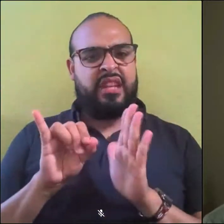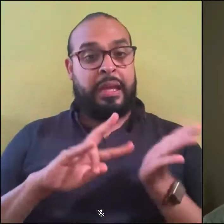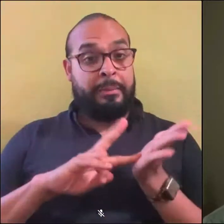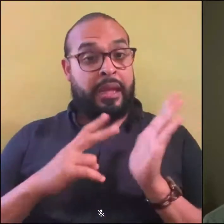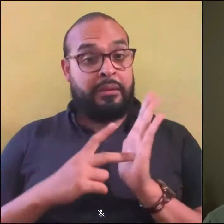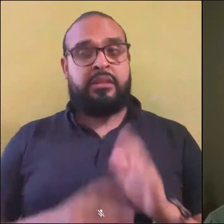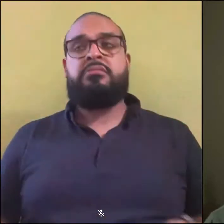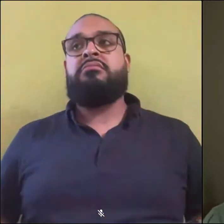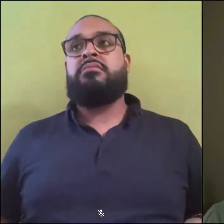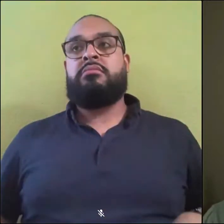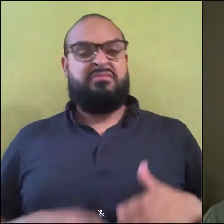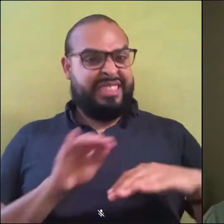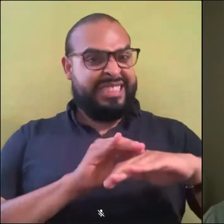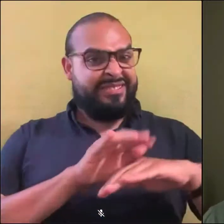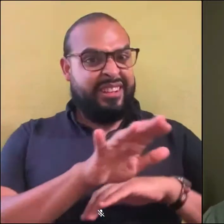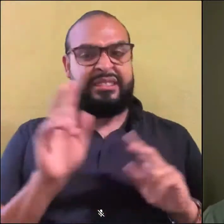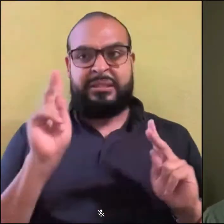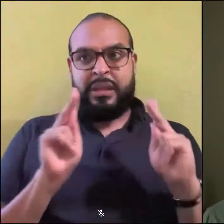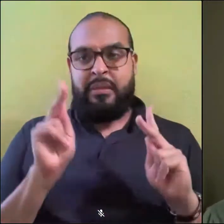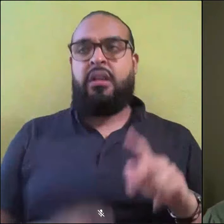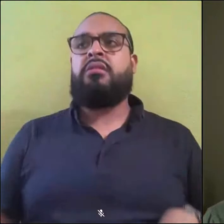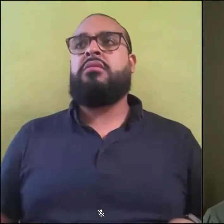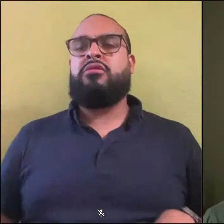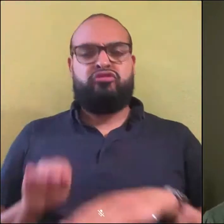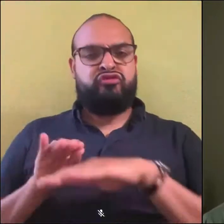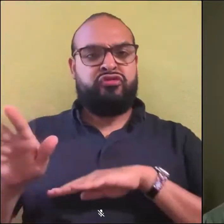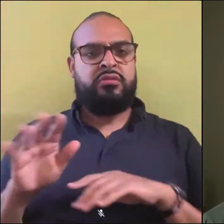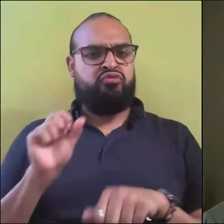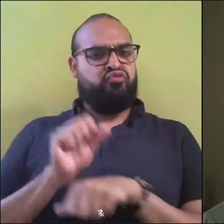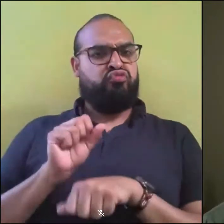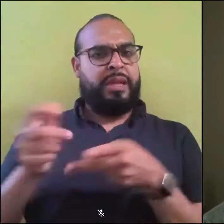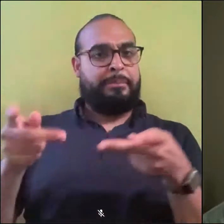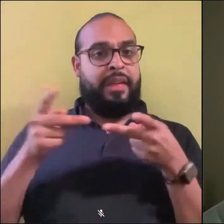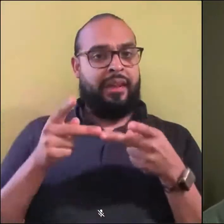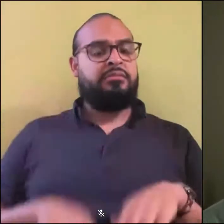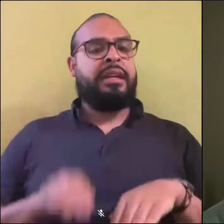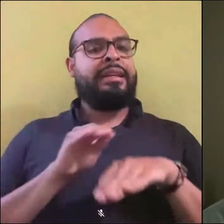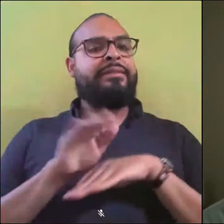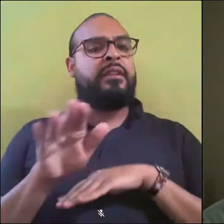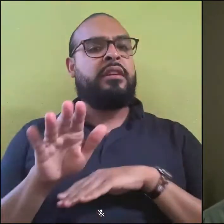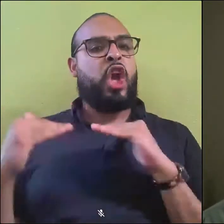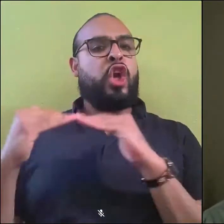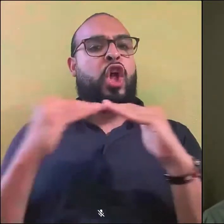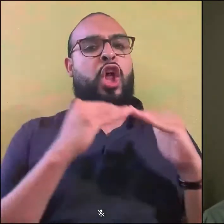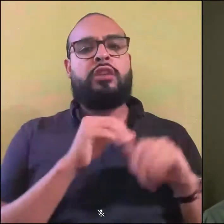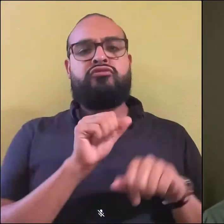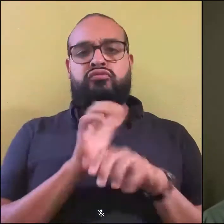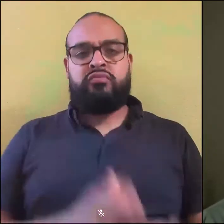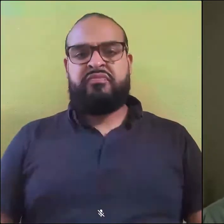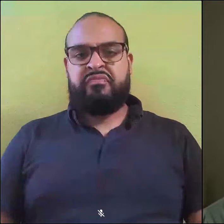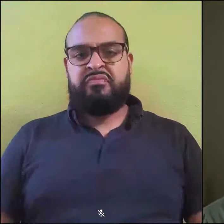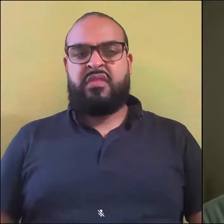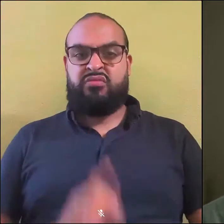be both a positive force and at times a negative force. So in terms of being a positive force, us